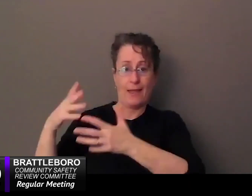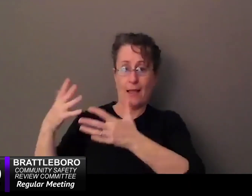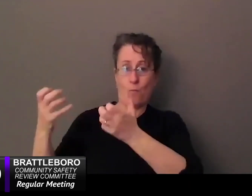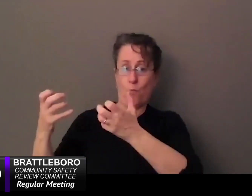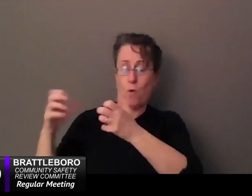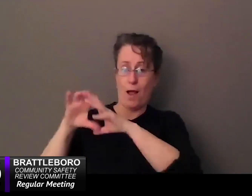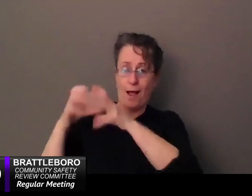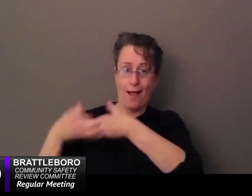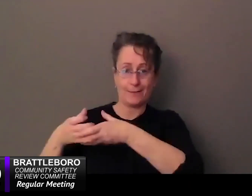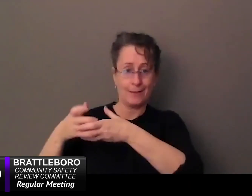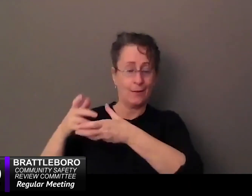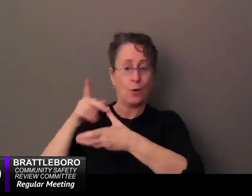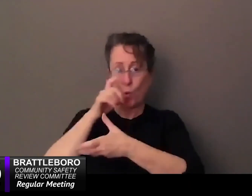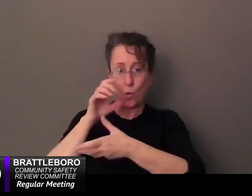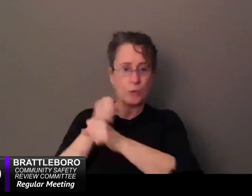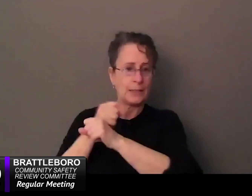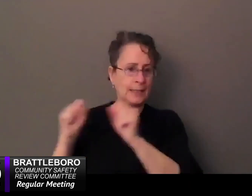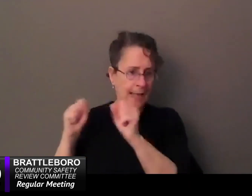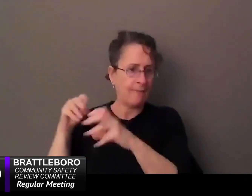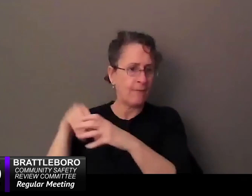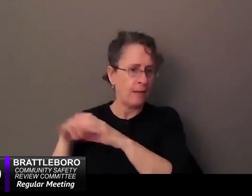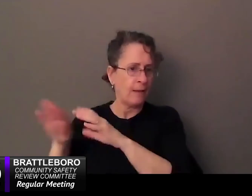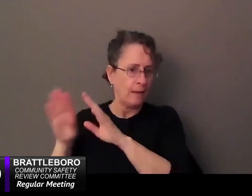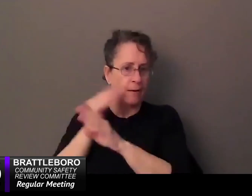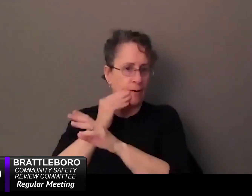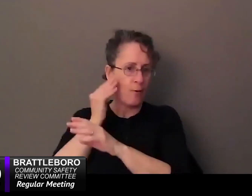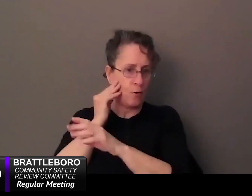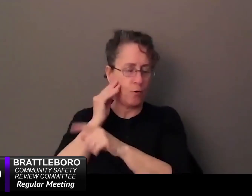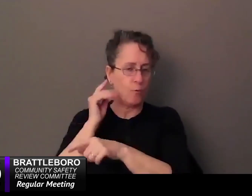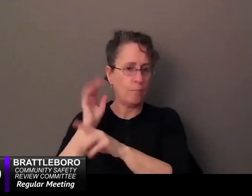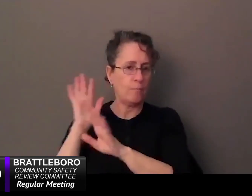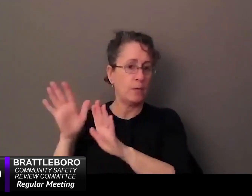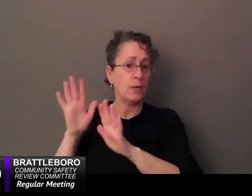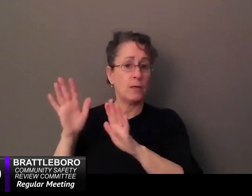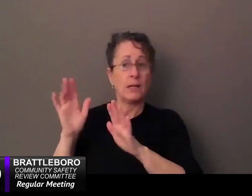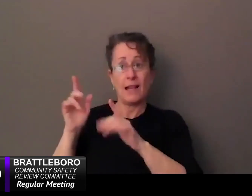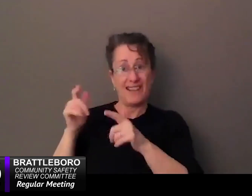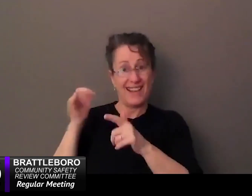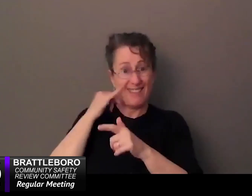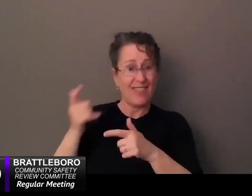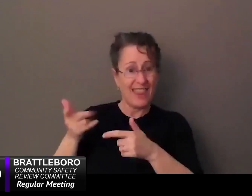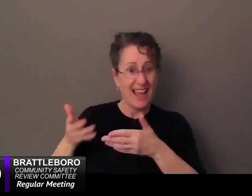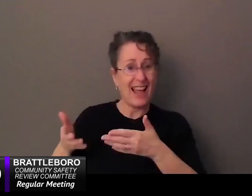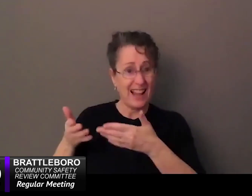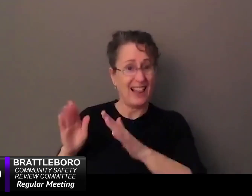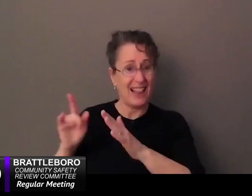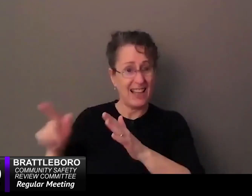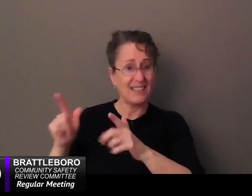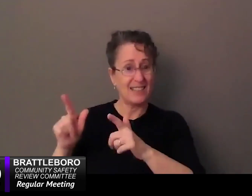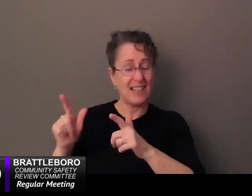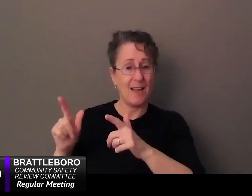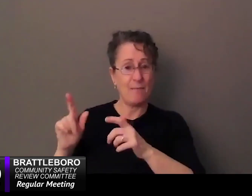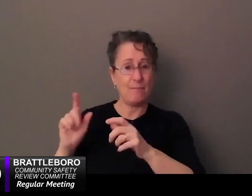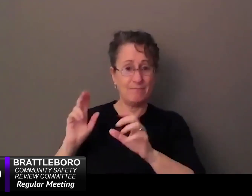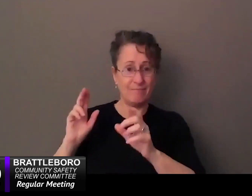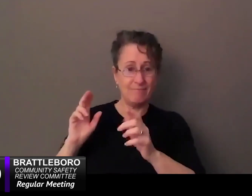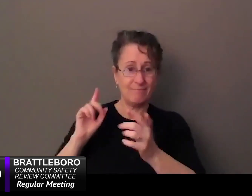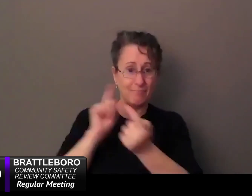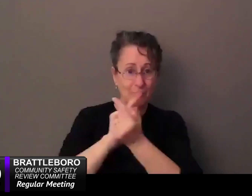bubble, pod, whatever, so that they can share that story. And my particular interest in that was also in